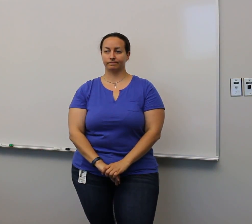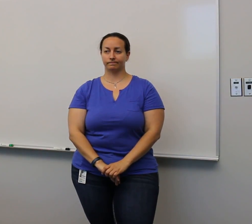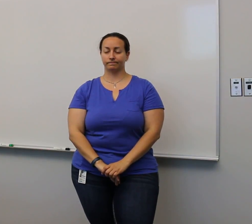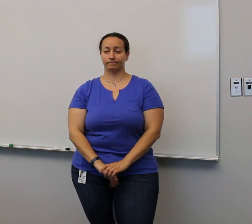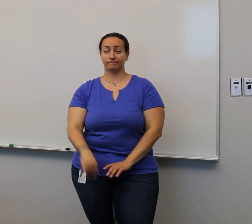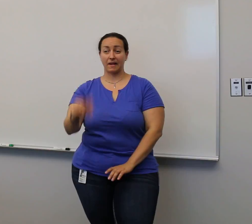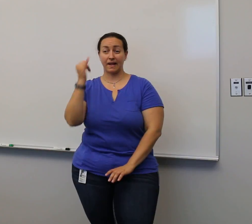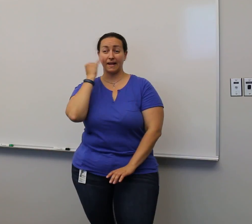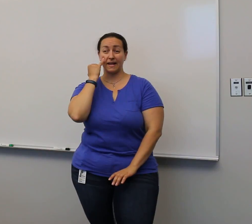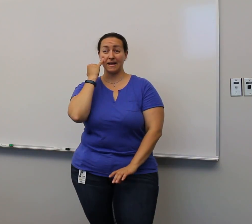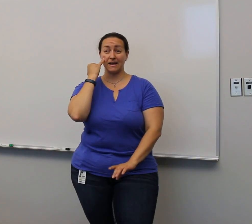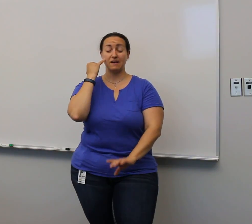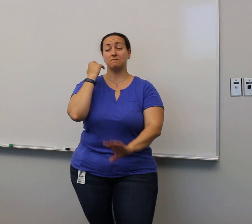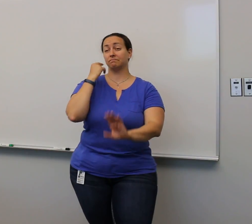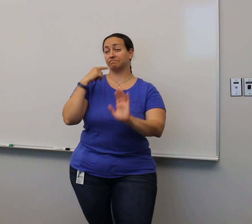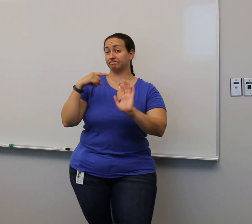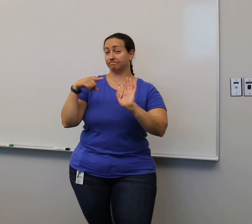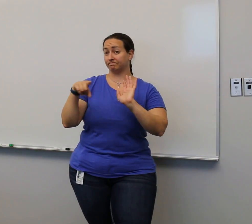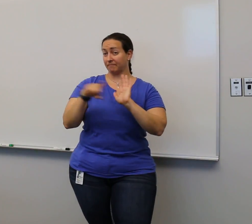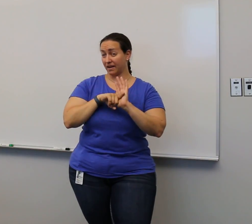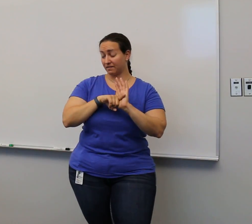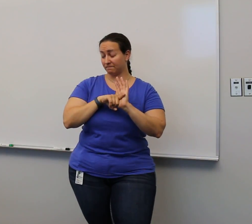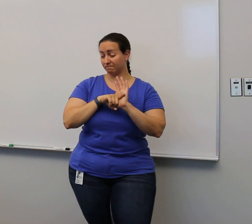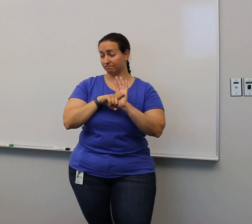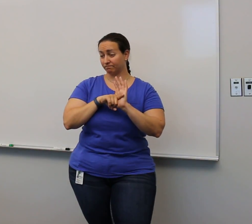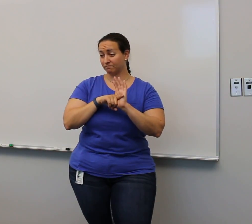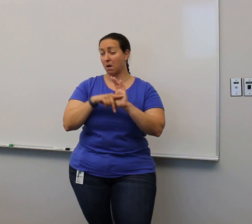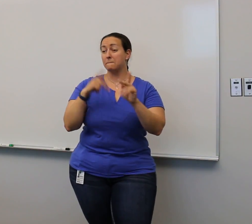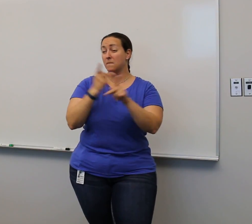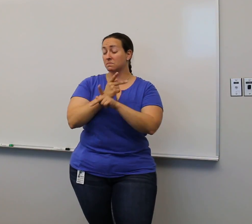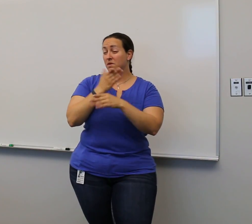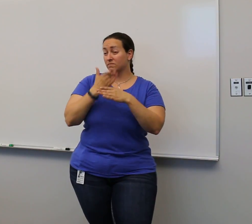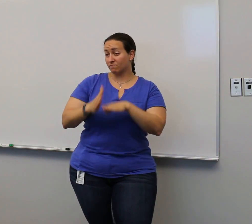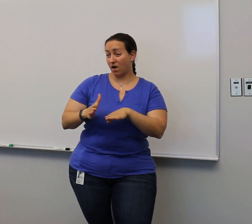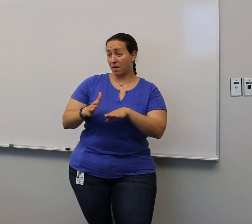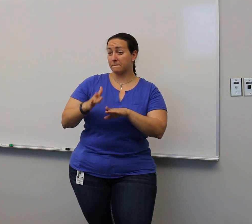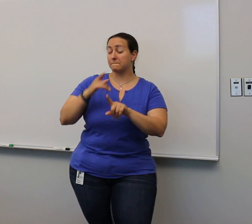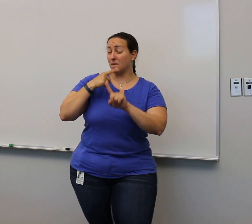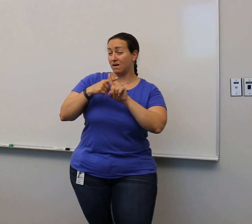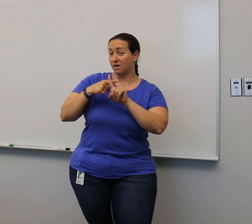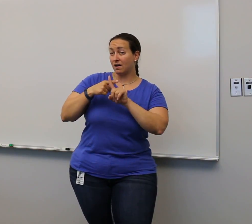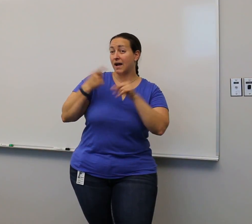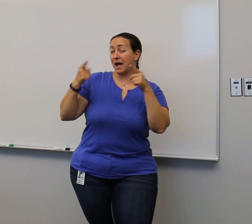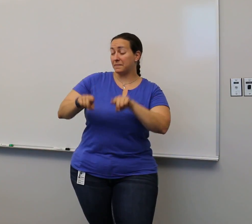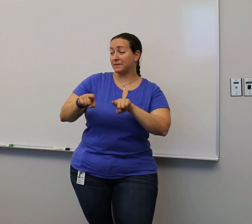positive number, my overall answer is still negative. And if I take 2 negative numbers